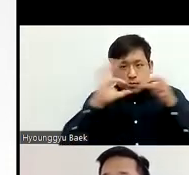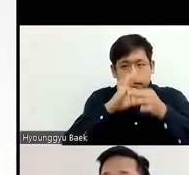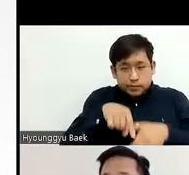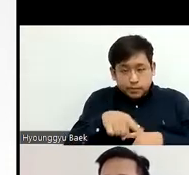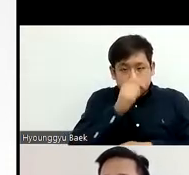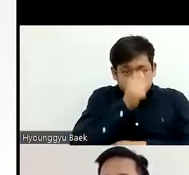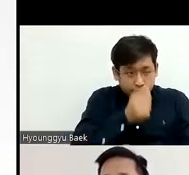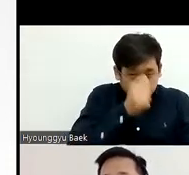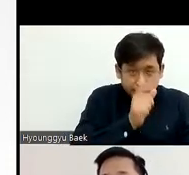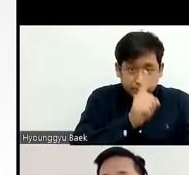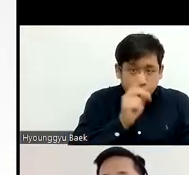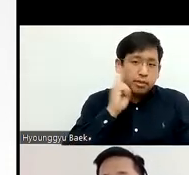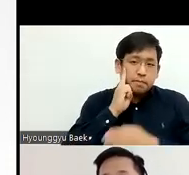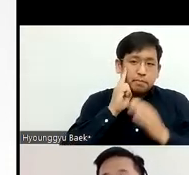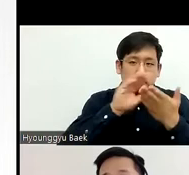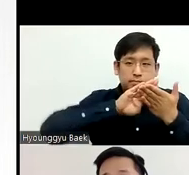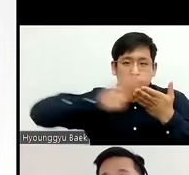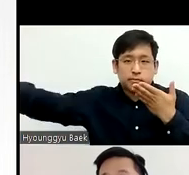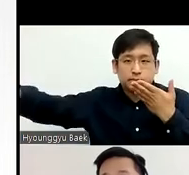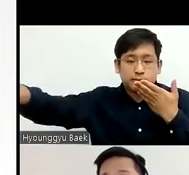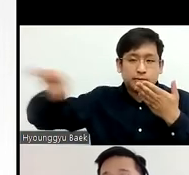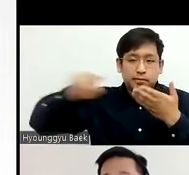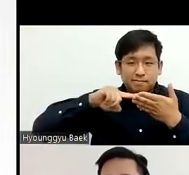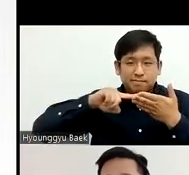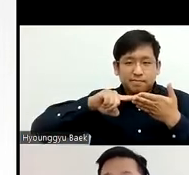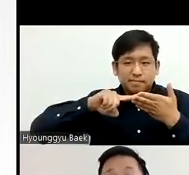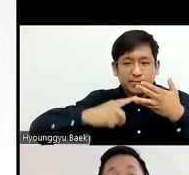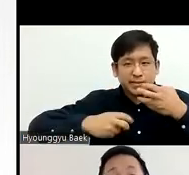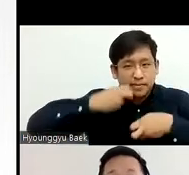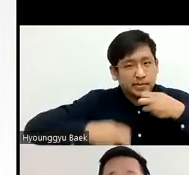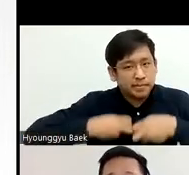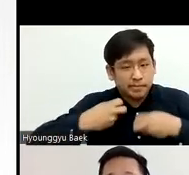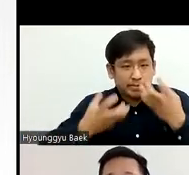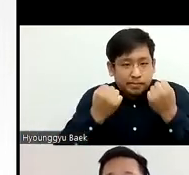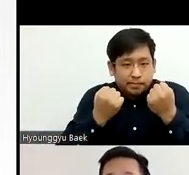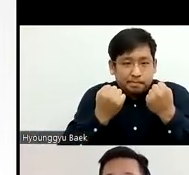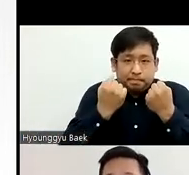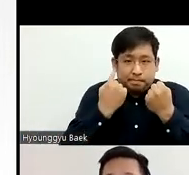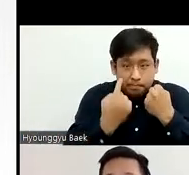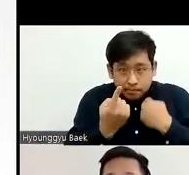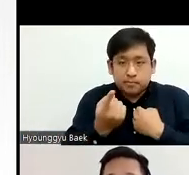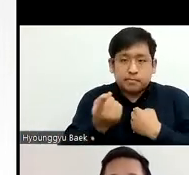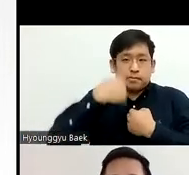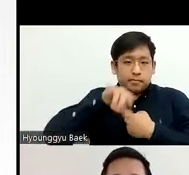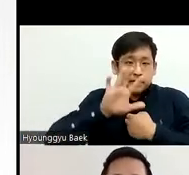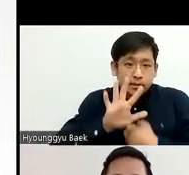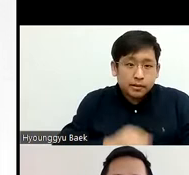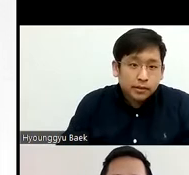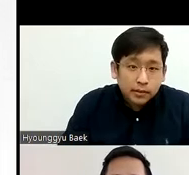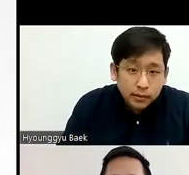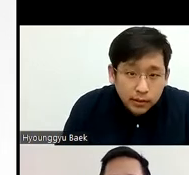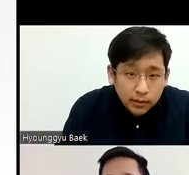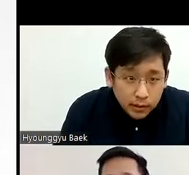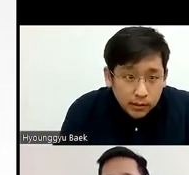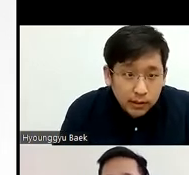whereby to encourage the companies to actually hire deaf people. So this